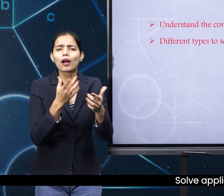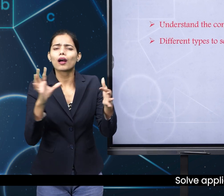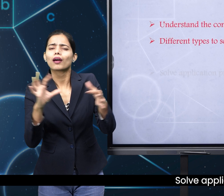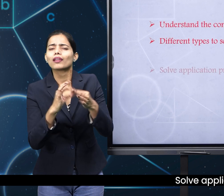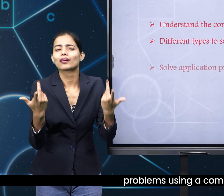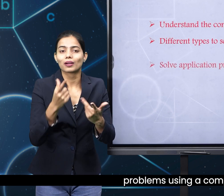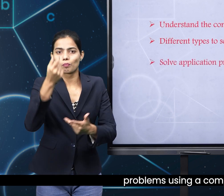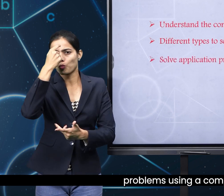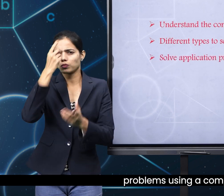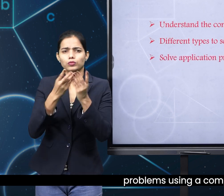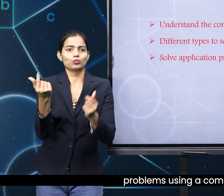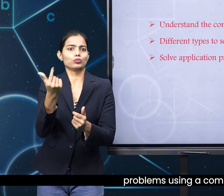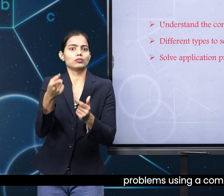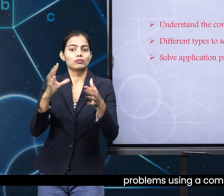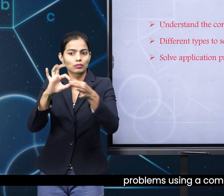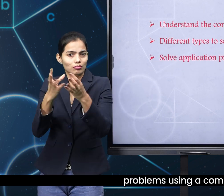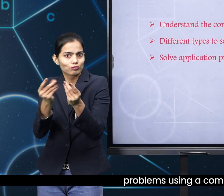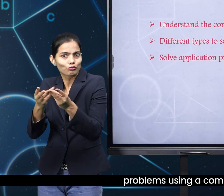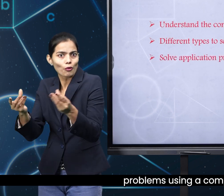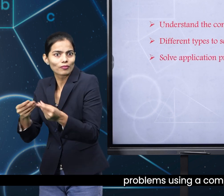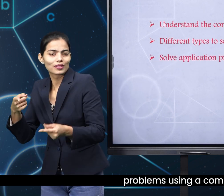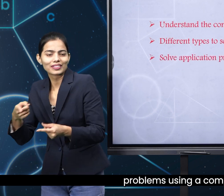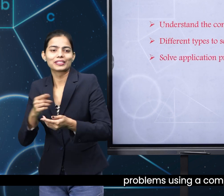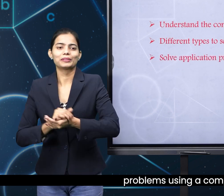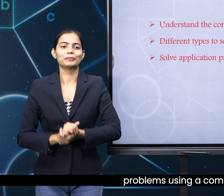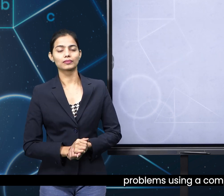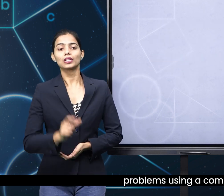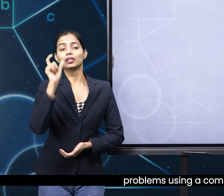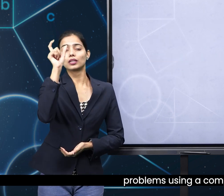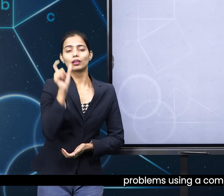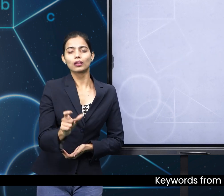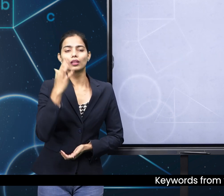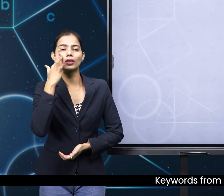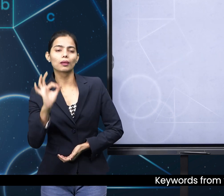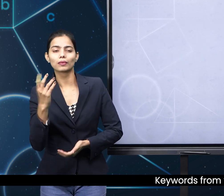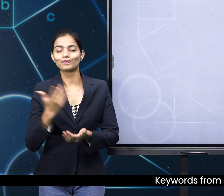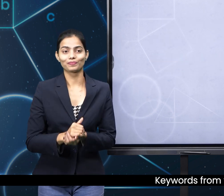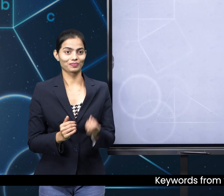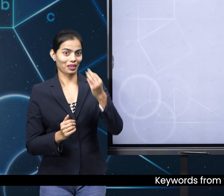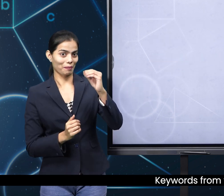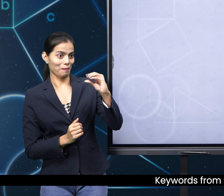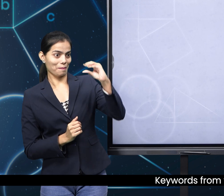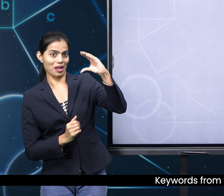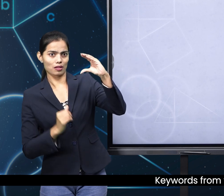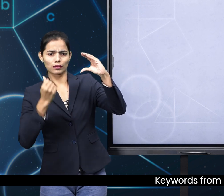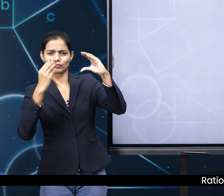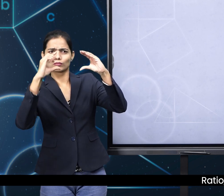Solve application problems using a compound proportion. Keywords from this